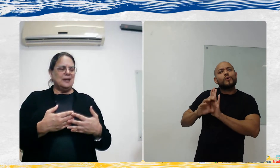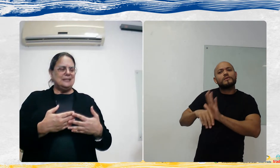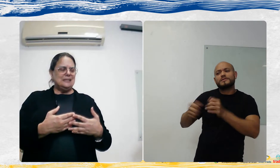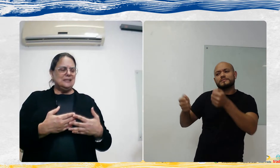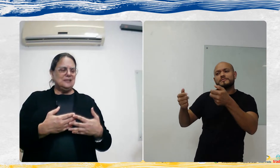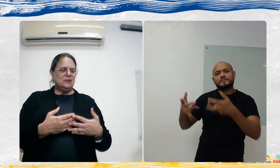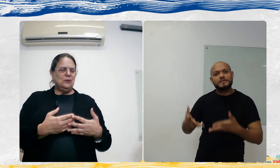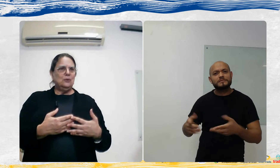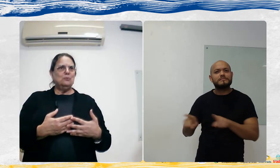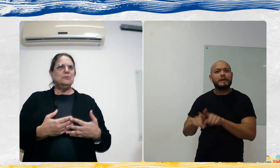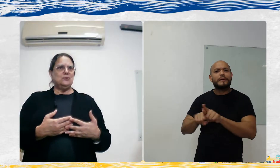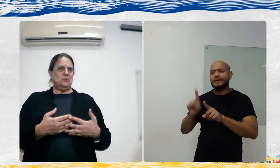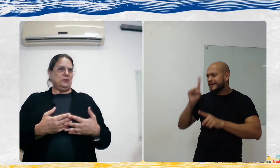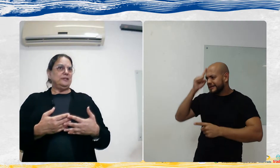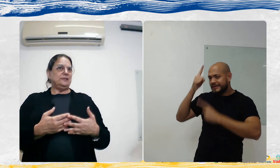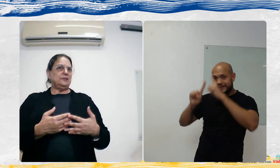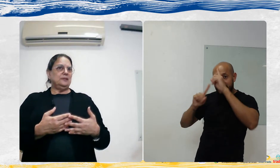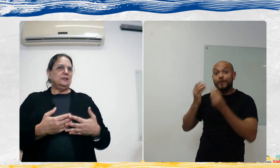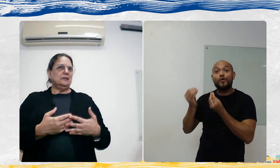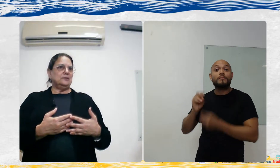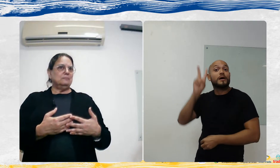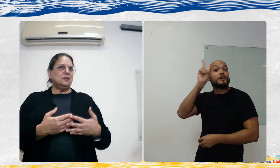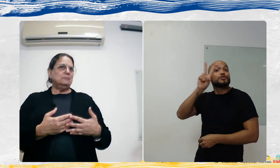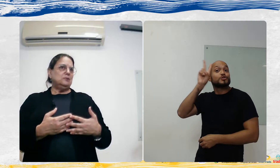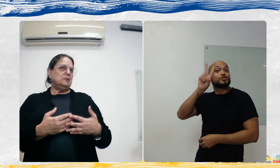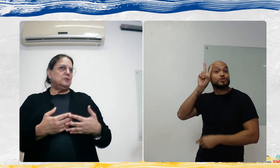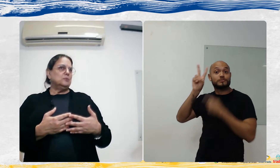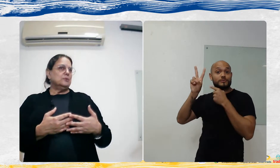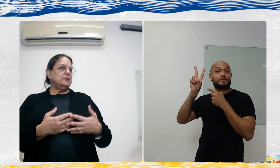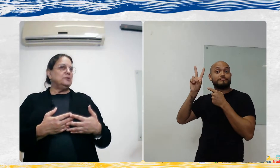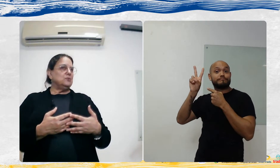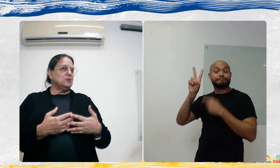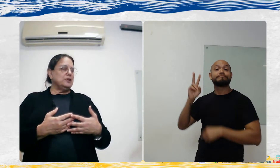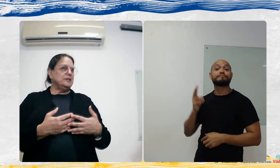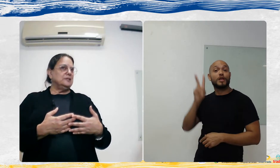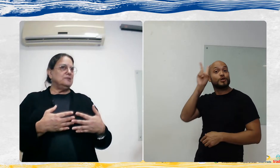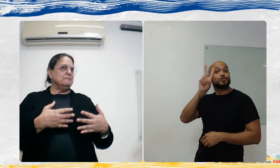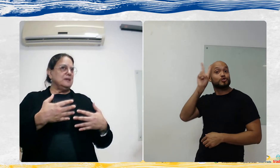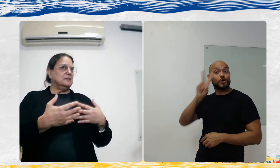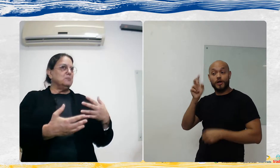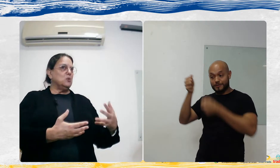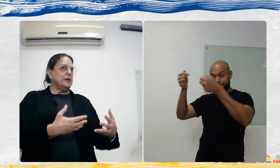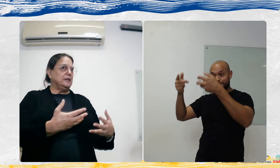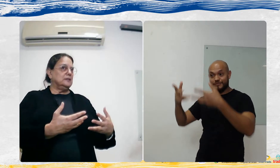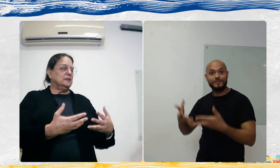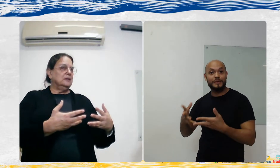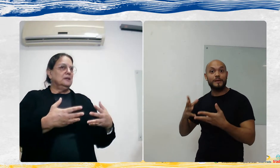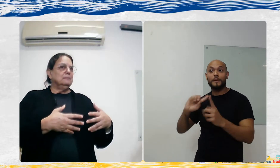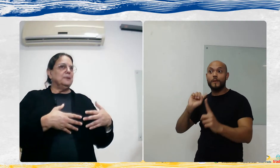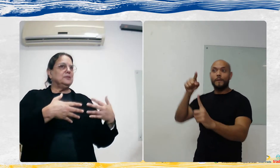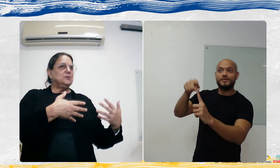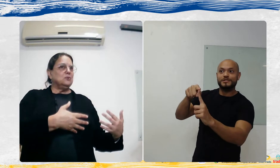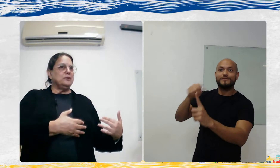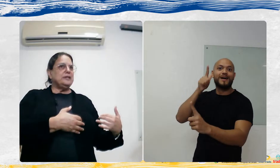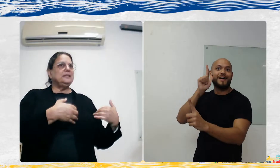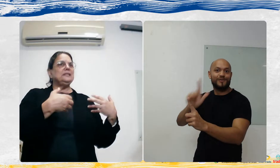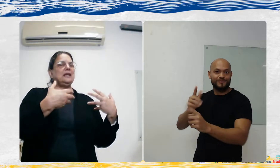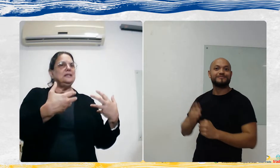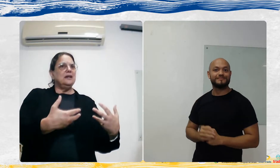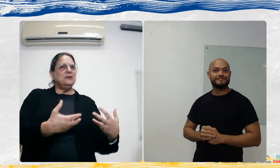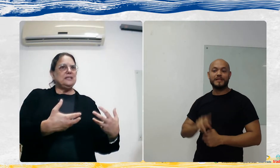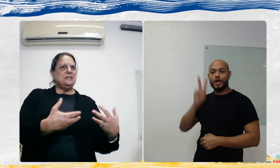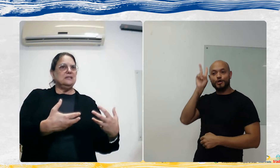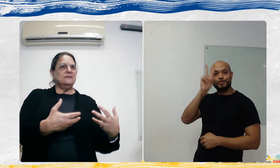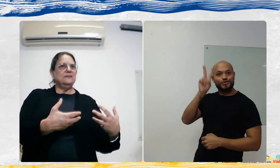some ideas through stories. Now, sometimes you need 2 or 3 stories to make the point, but stories